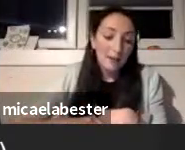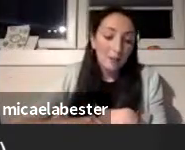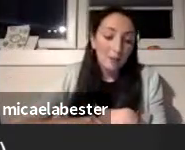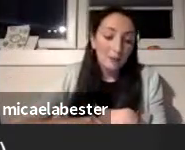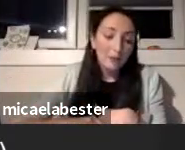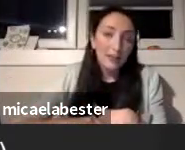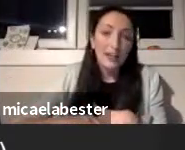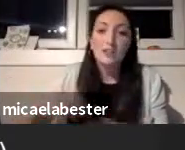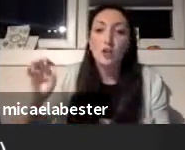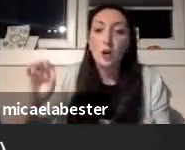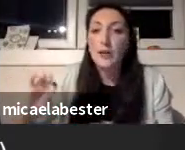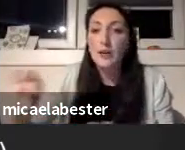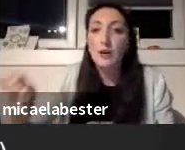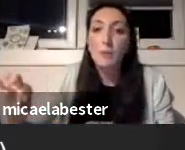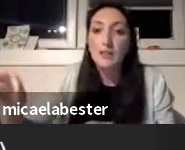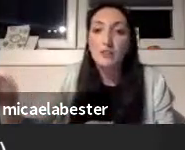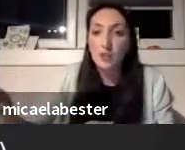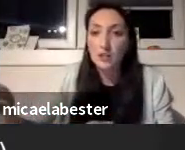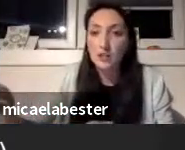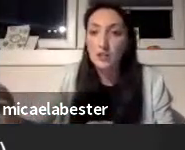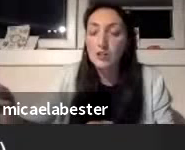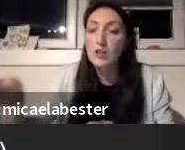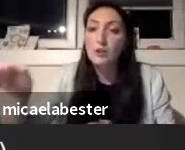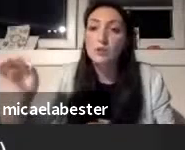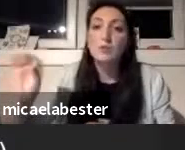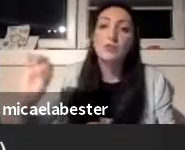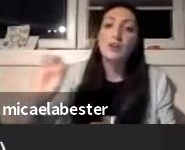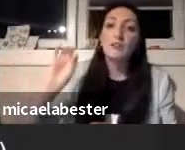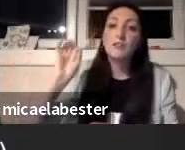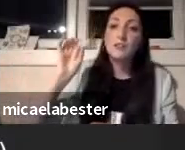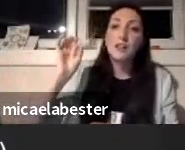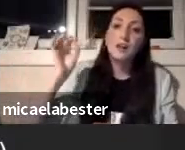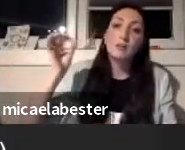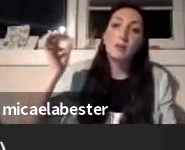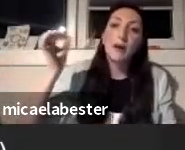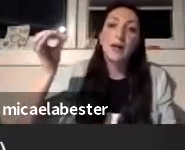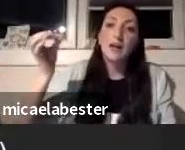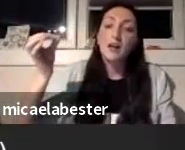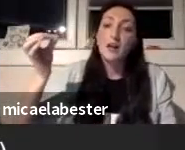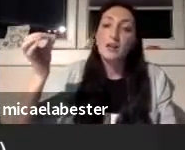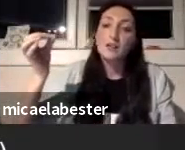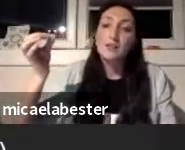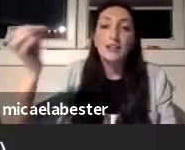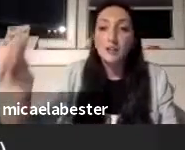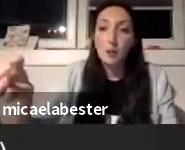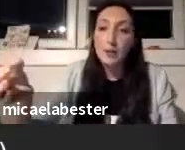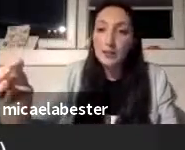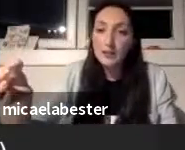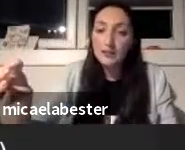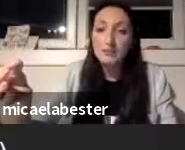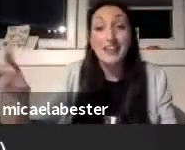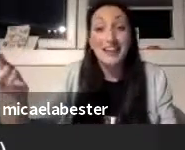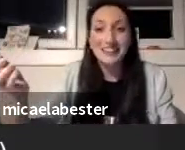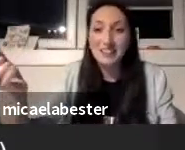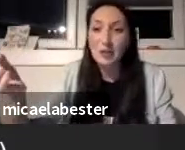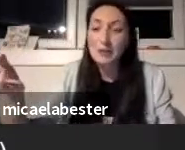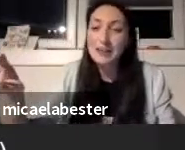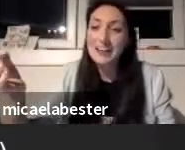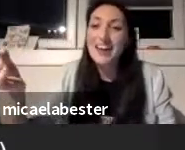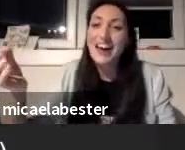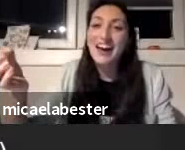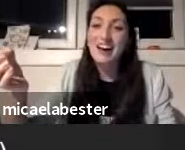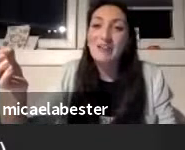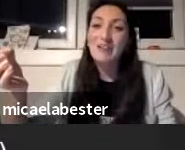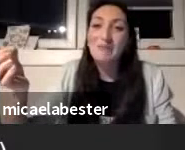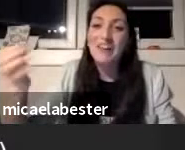For example, it has topic comment structure, which means you have to start by saying the topic, signing the